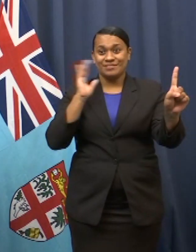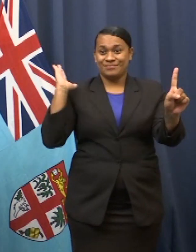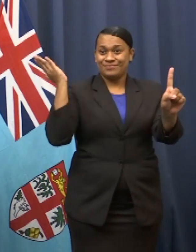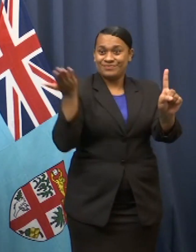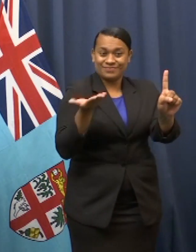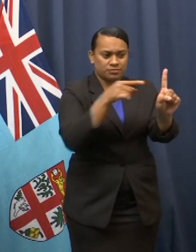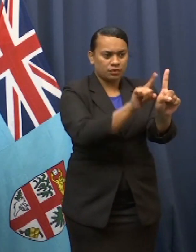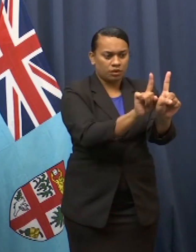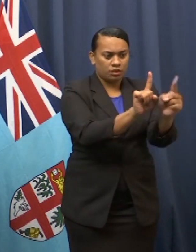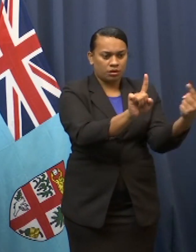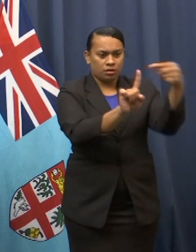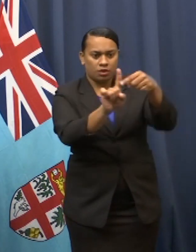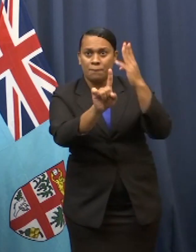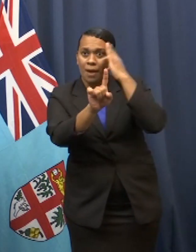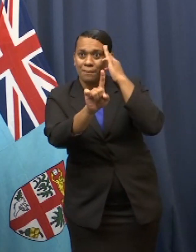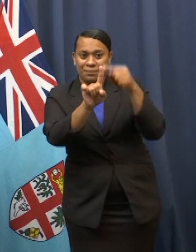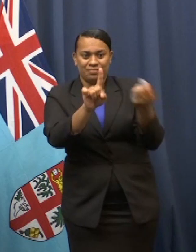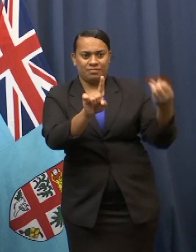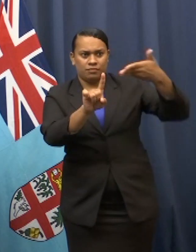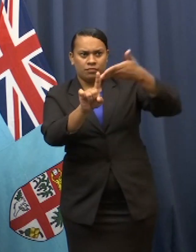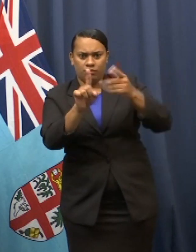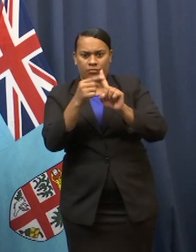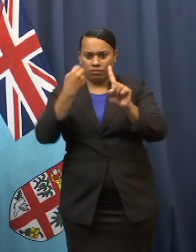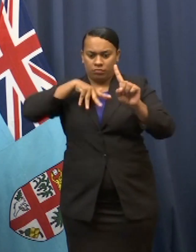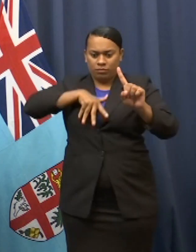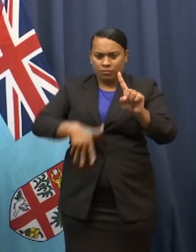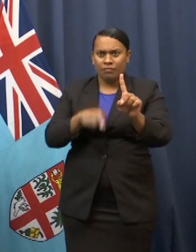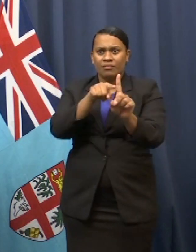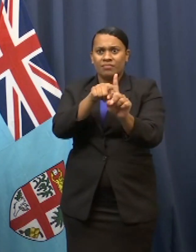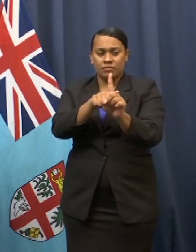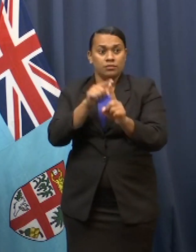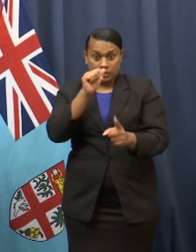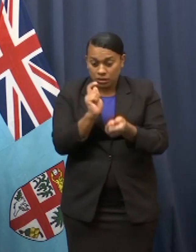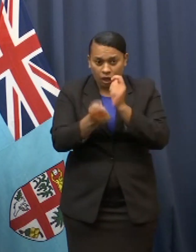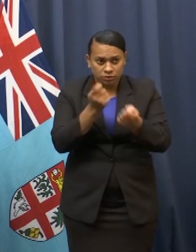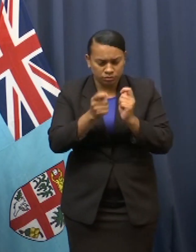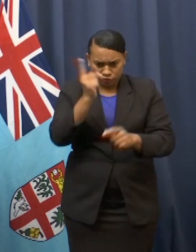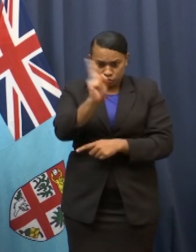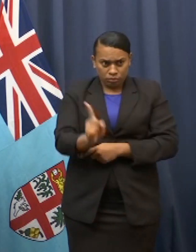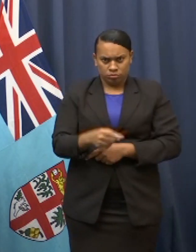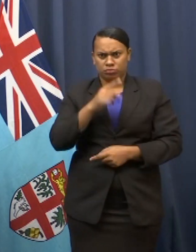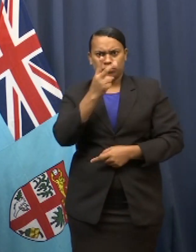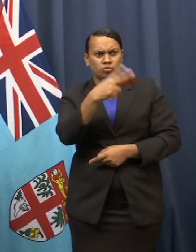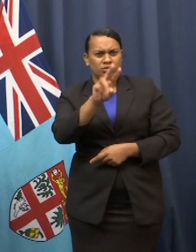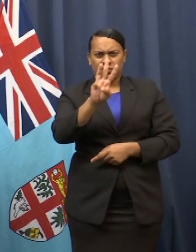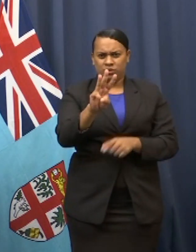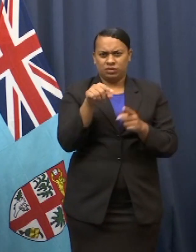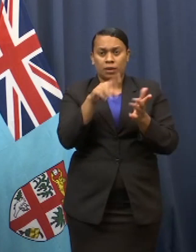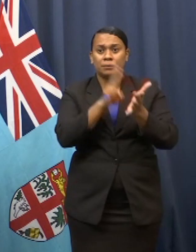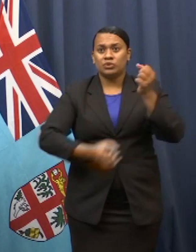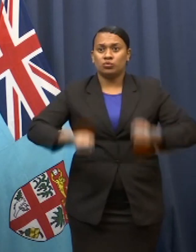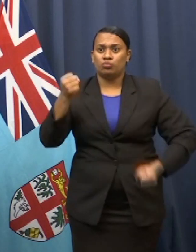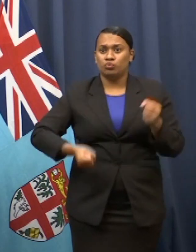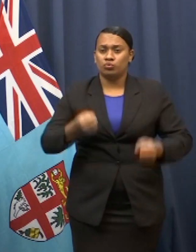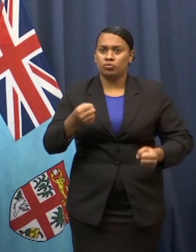of our testing today, ladies and gentlemen, the 23rd of March, we can confirm that the patient's